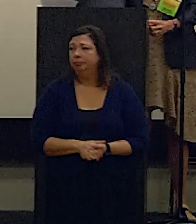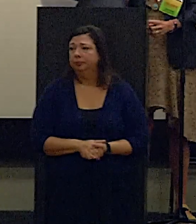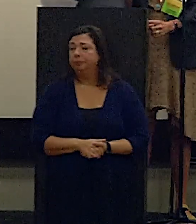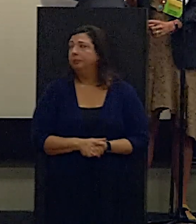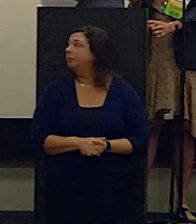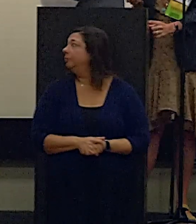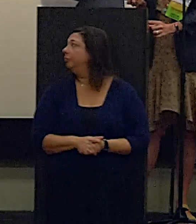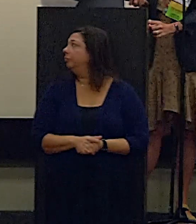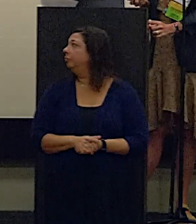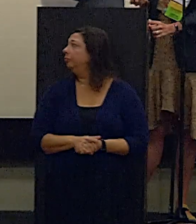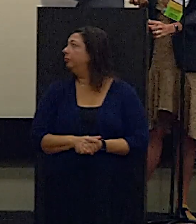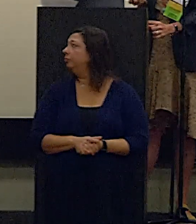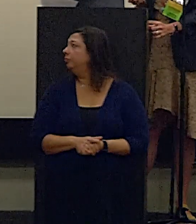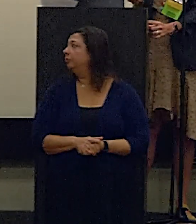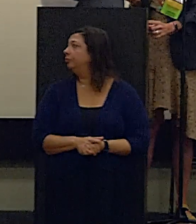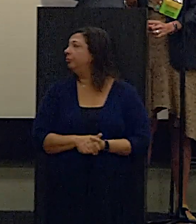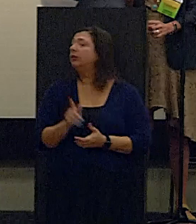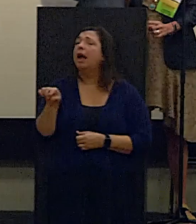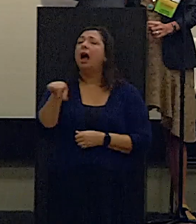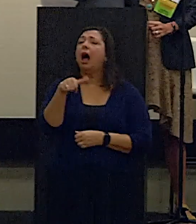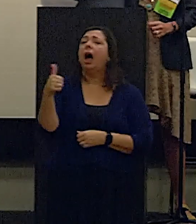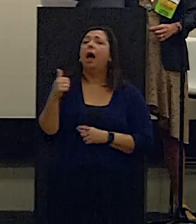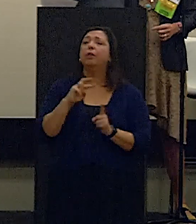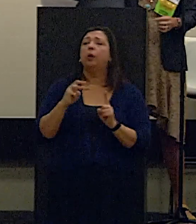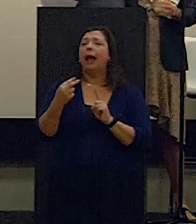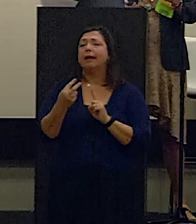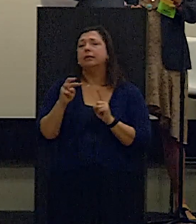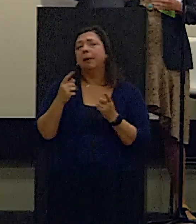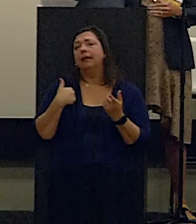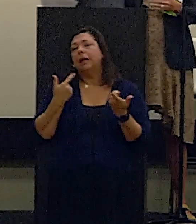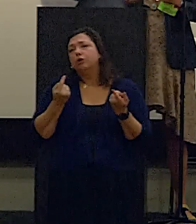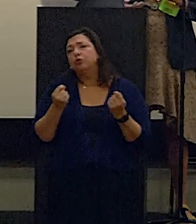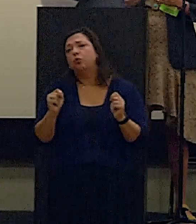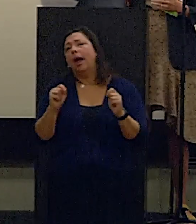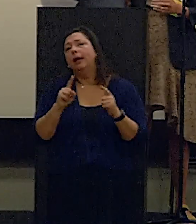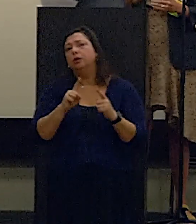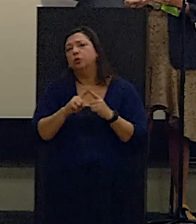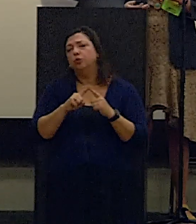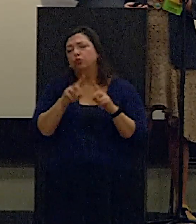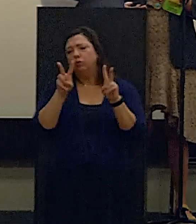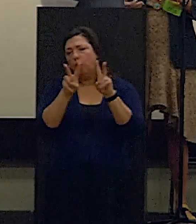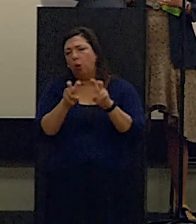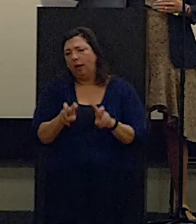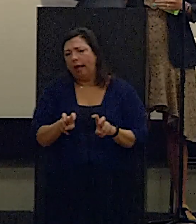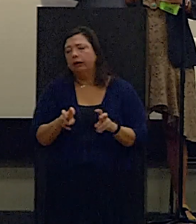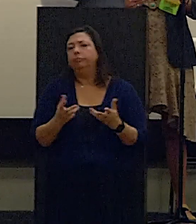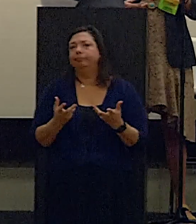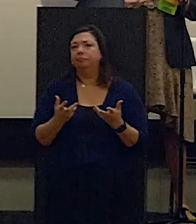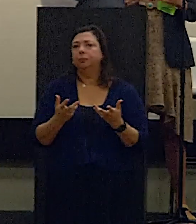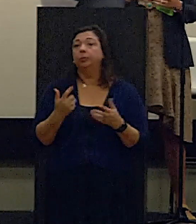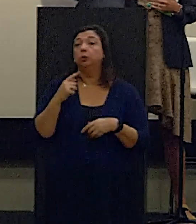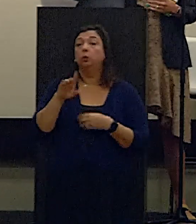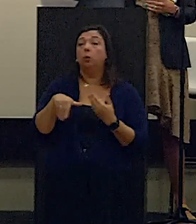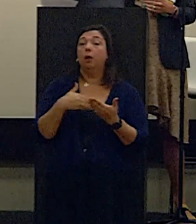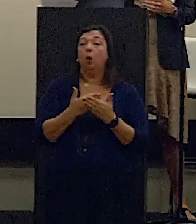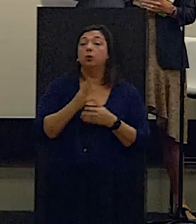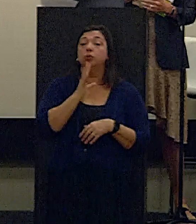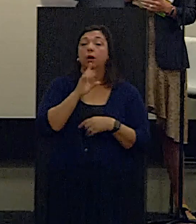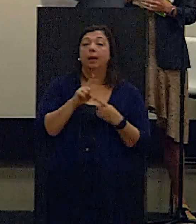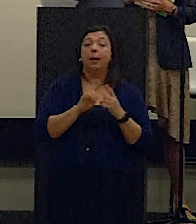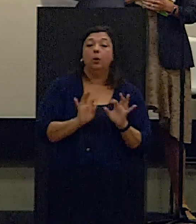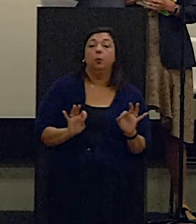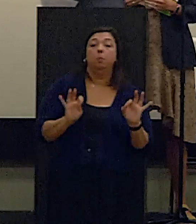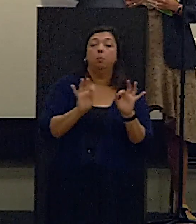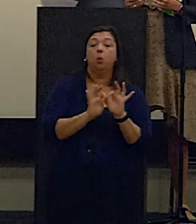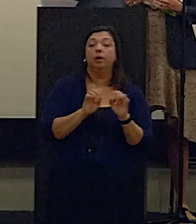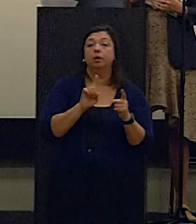There other aspect that I try to really look at this is we all talk about how important it